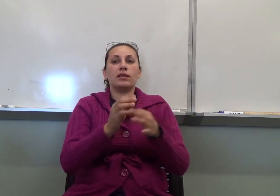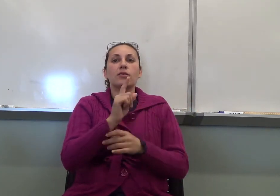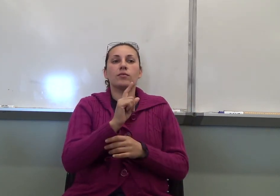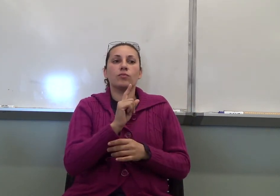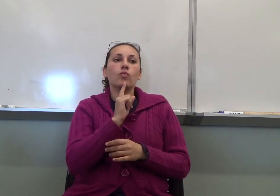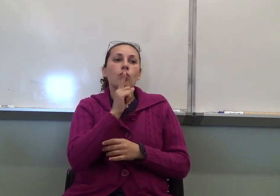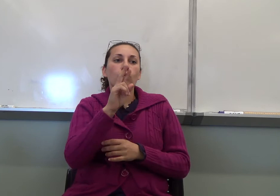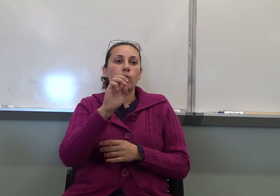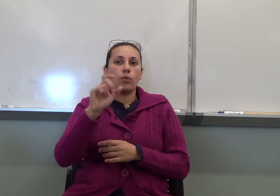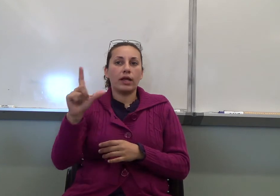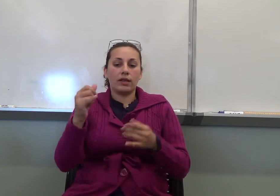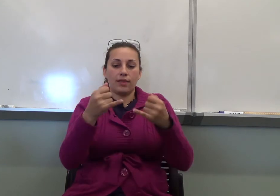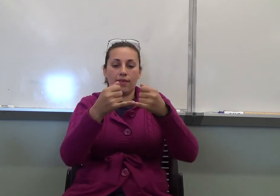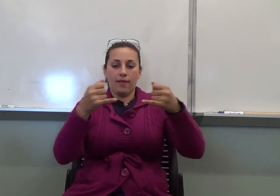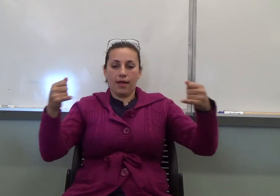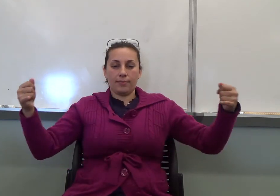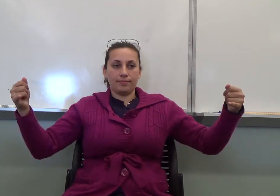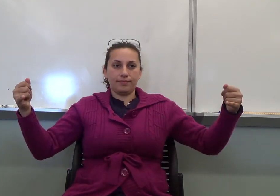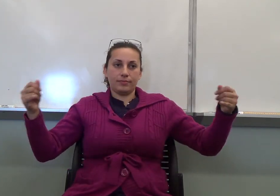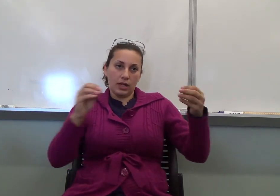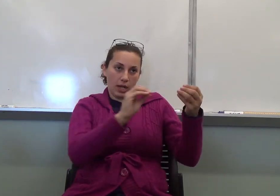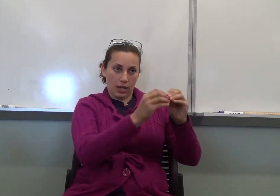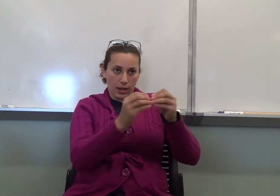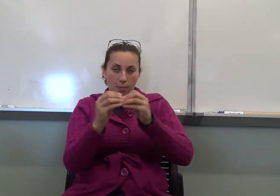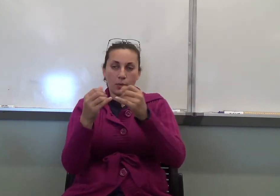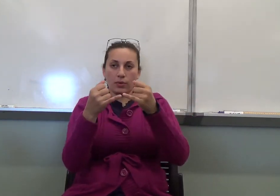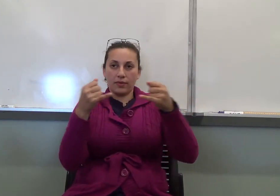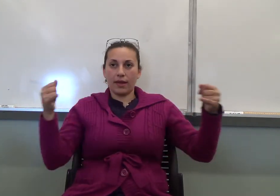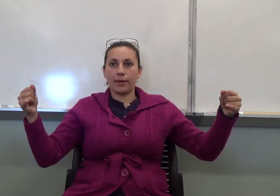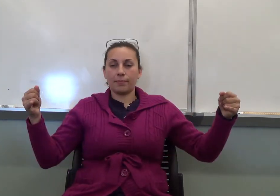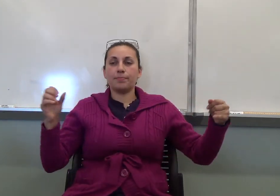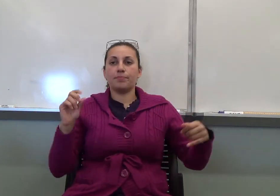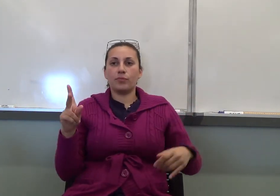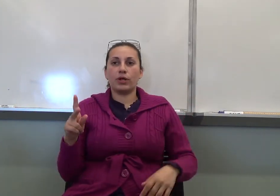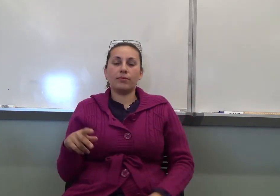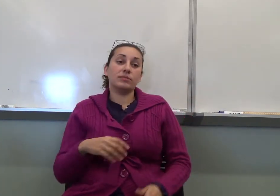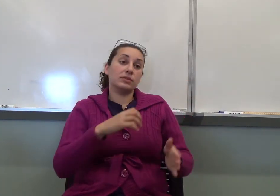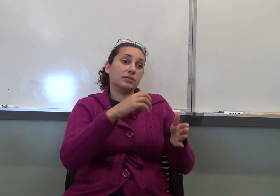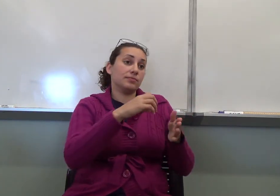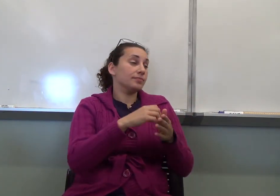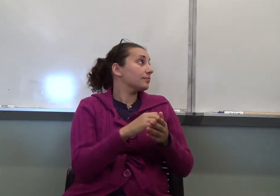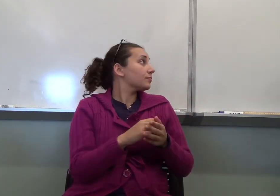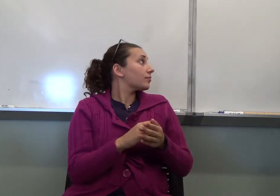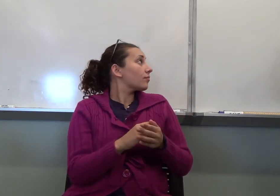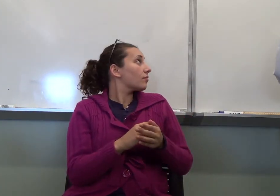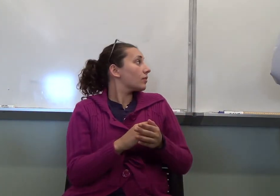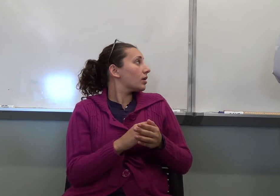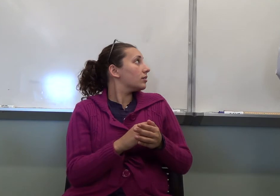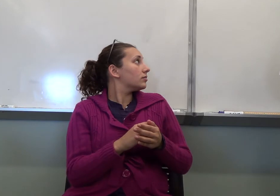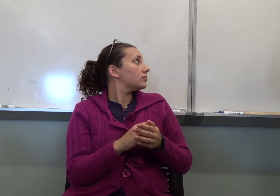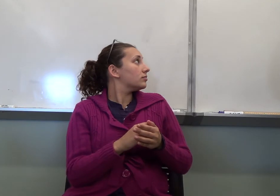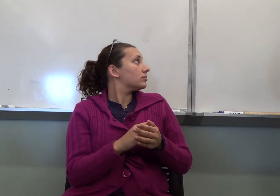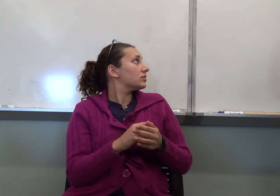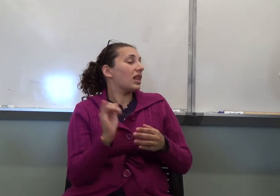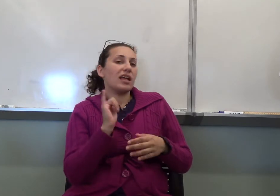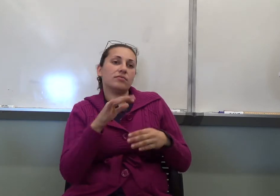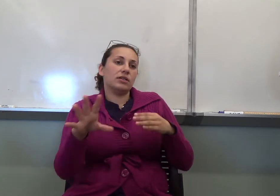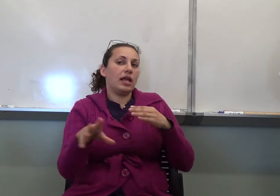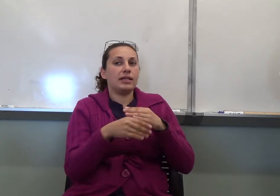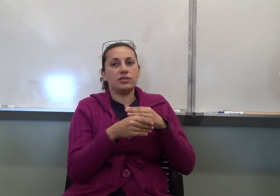Remember, if we were doing addition, let's do that in blue. Something simple like, let's say, 3